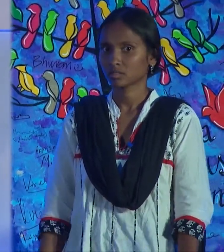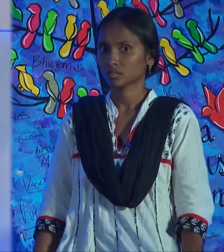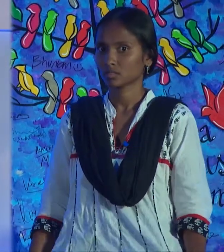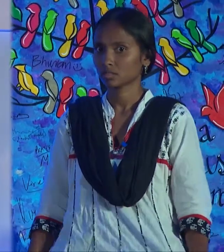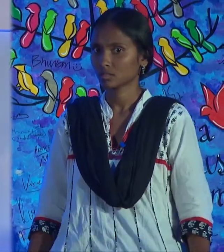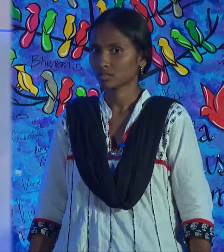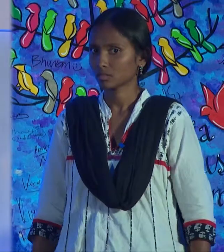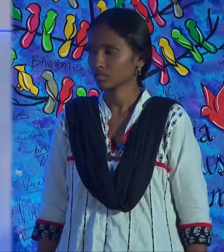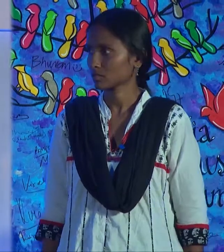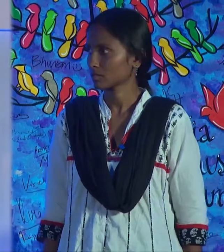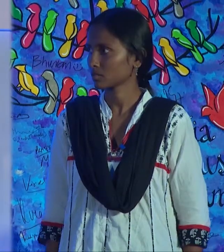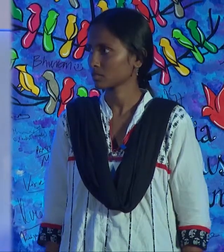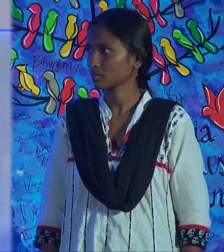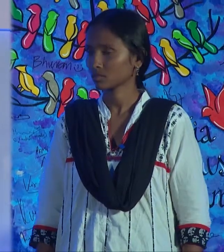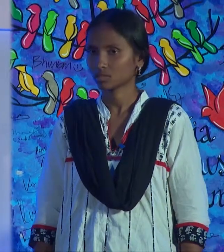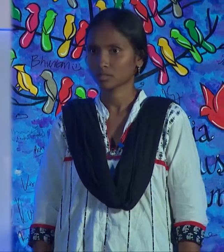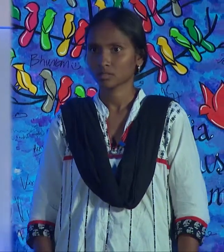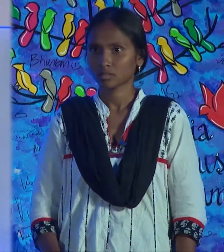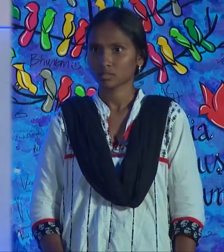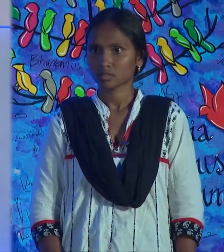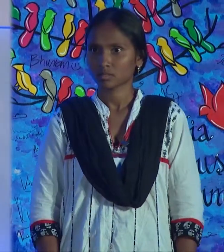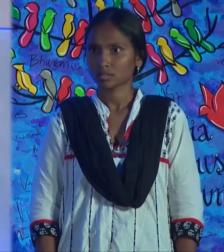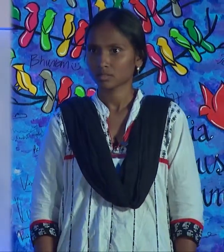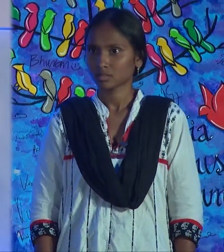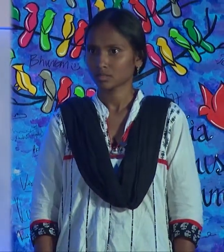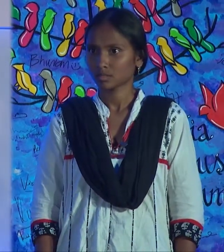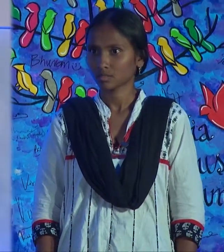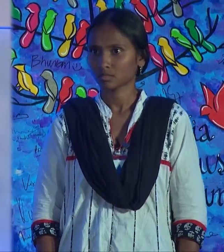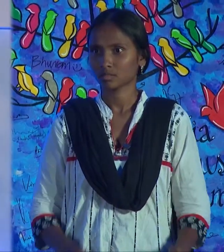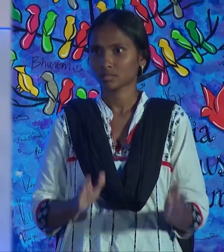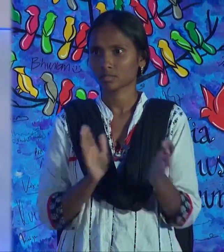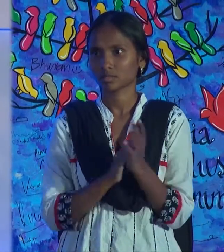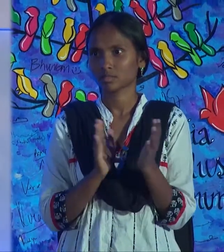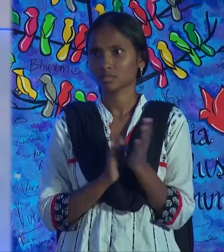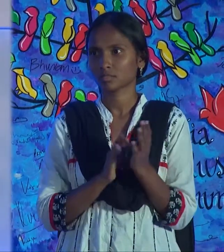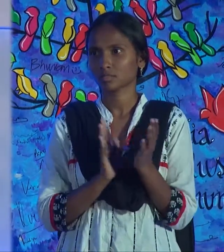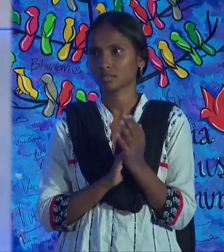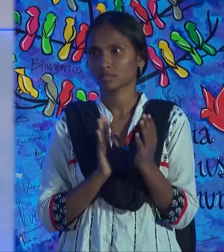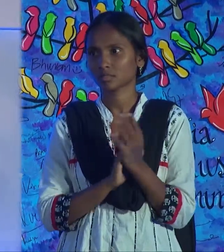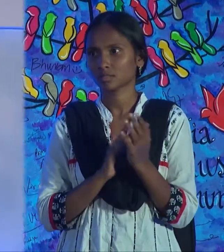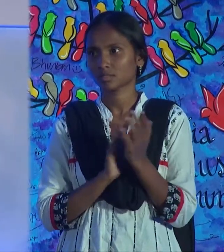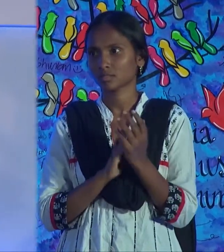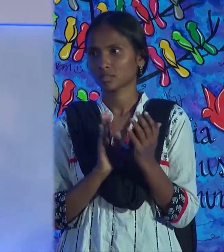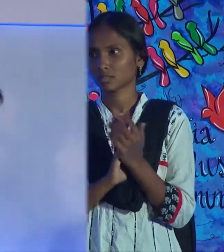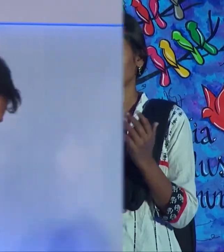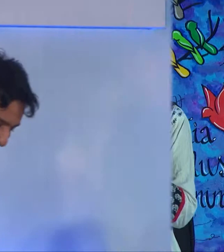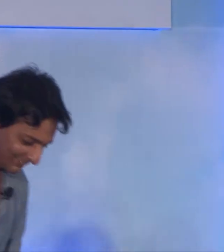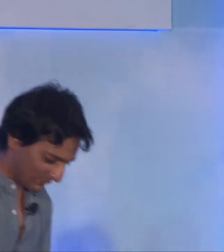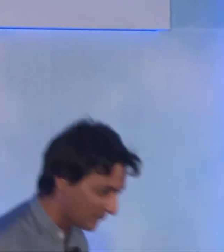Hey, you can take your time, but please hurry up. Thank you. Please give a big round of applause for the daring woman.